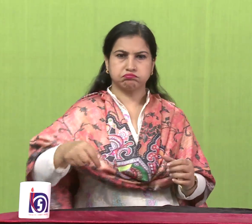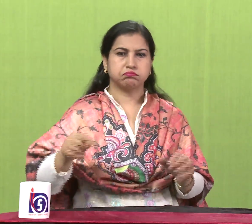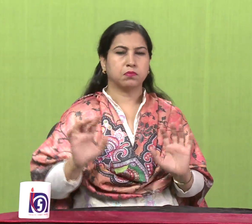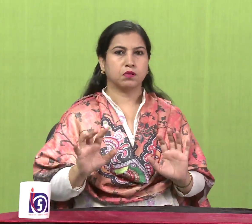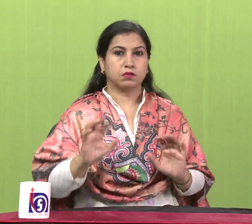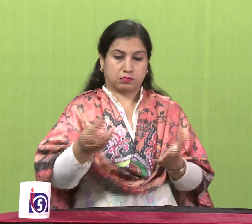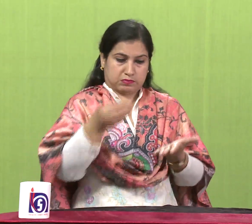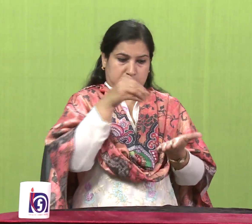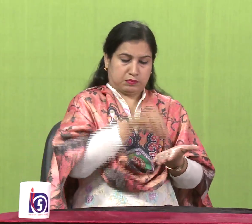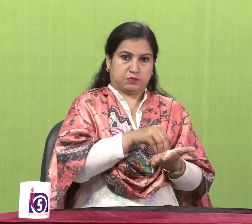were given ranks